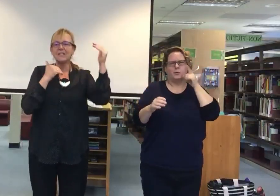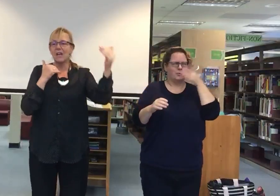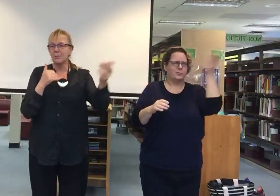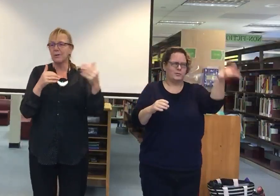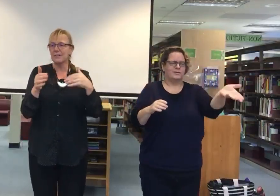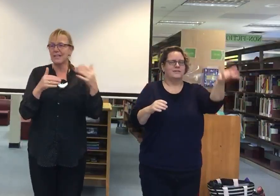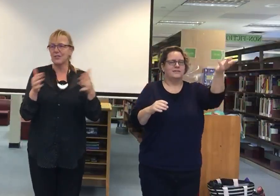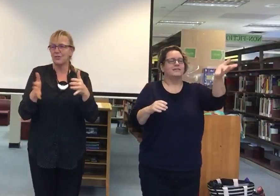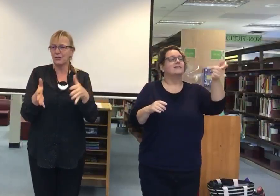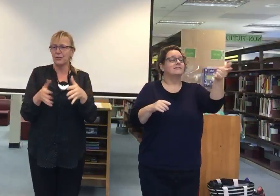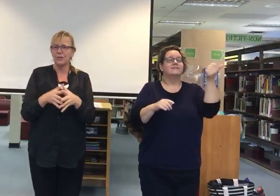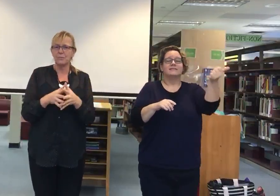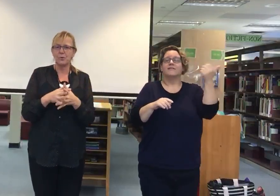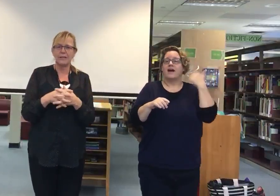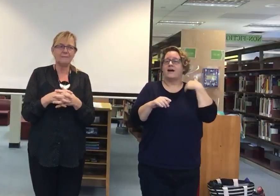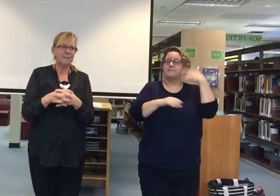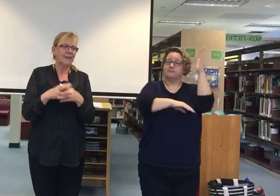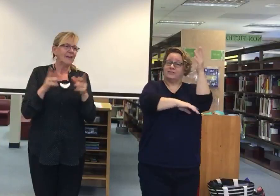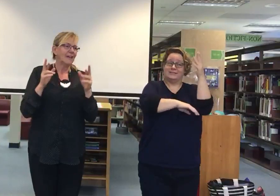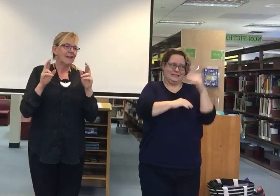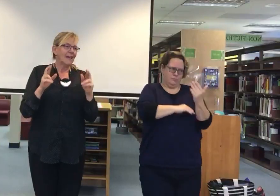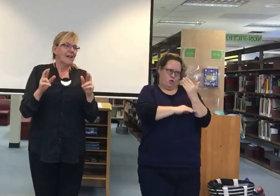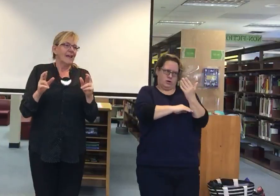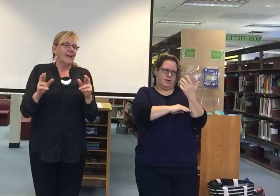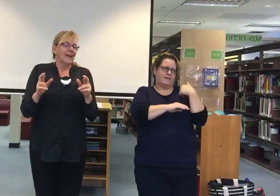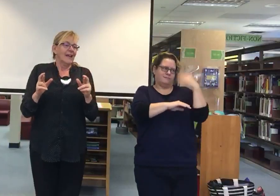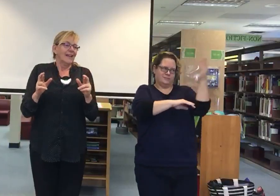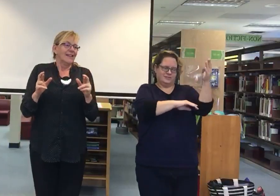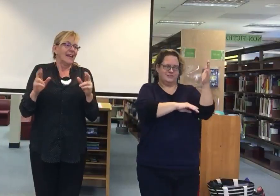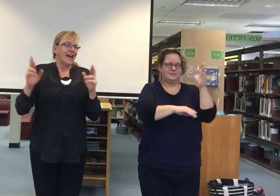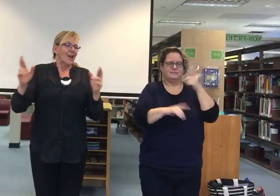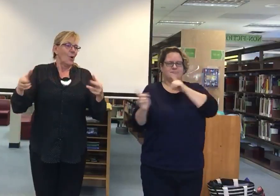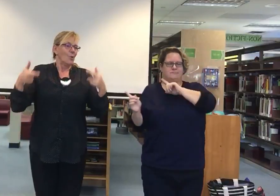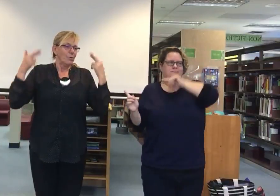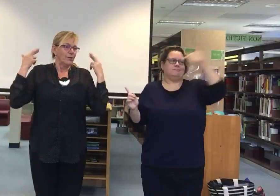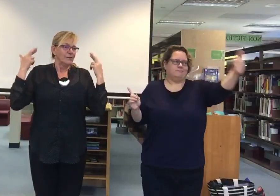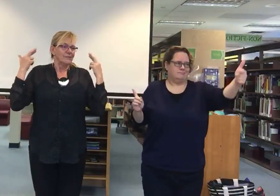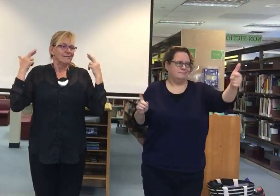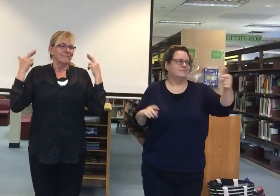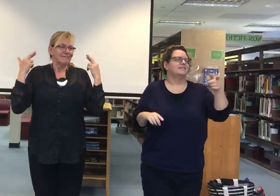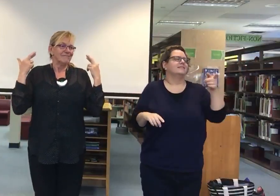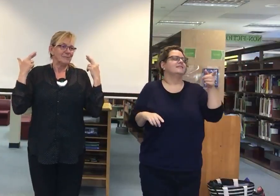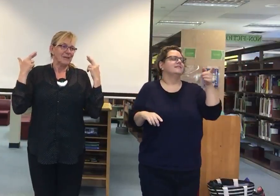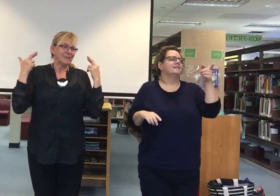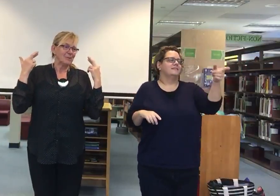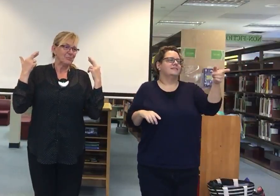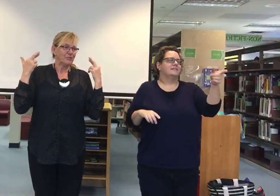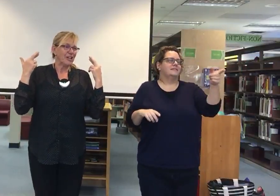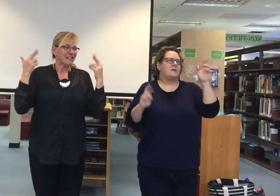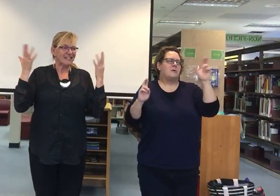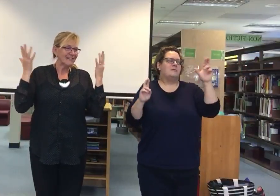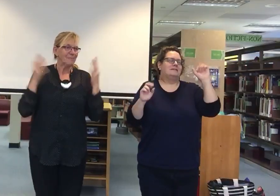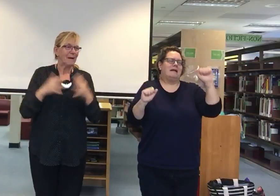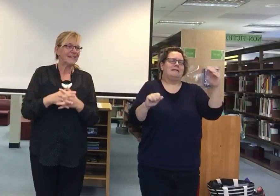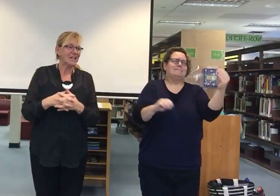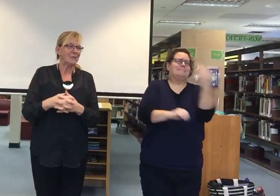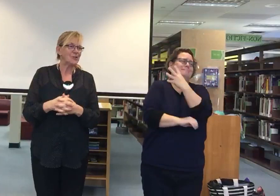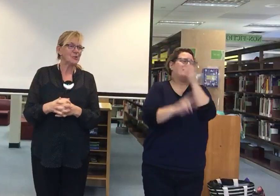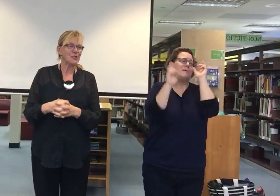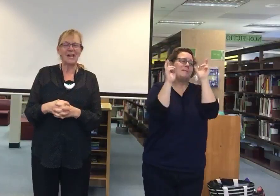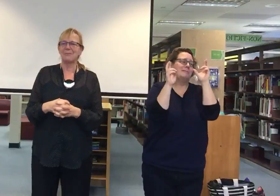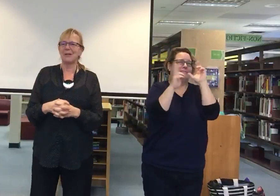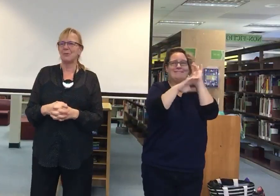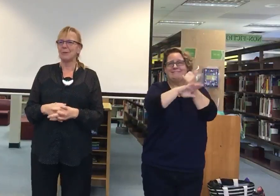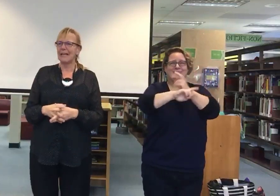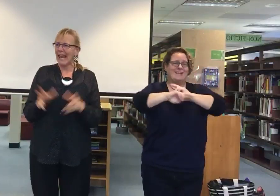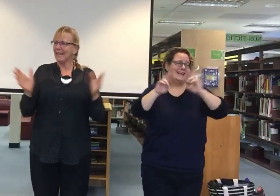such. So she's got a presentation earlier this morning that I hope we'll be able to project by the time